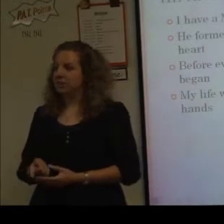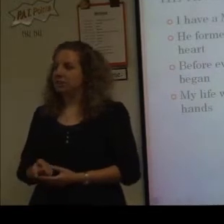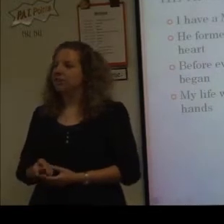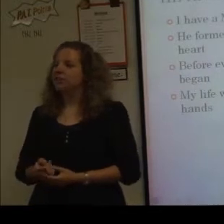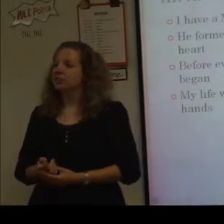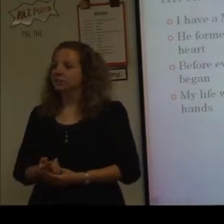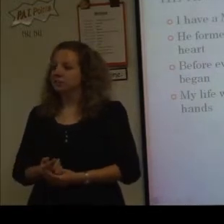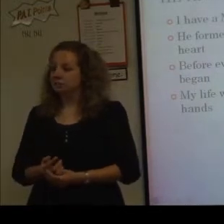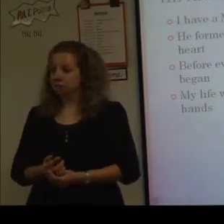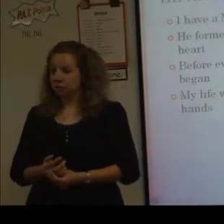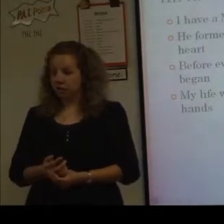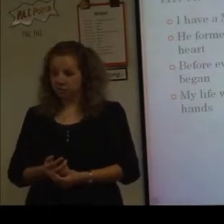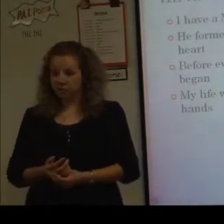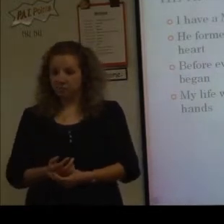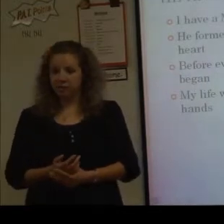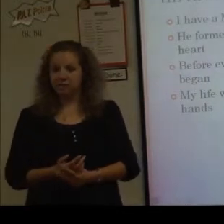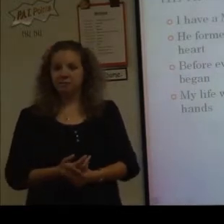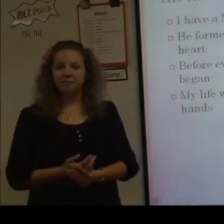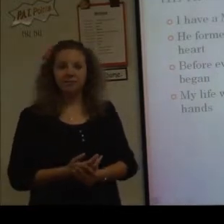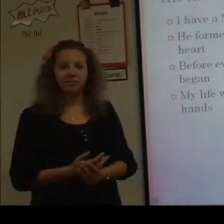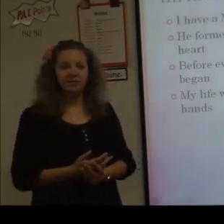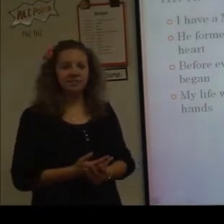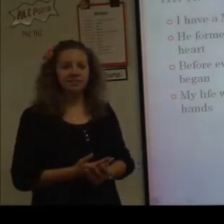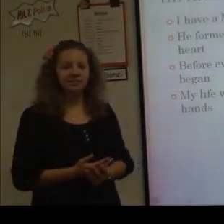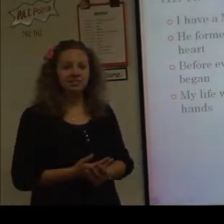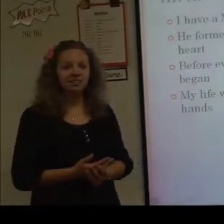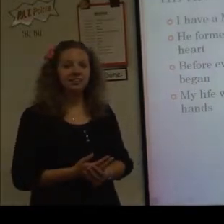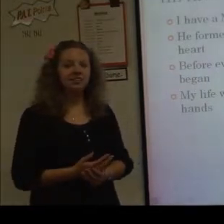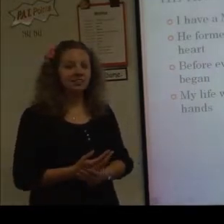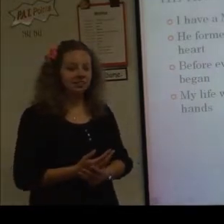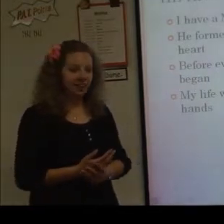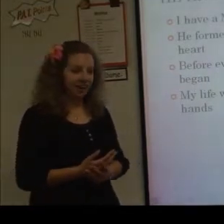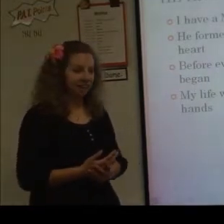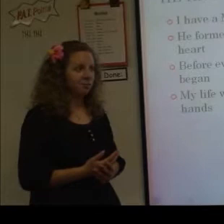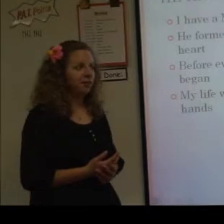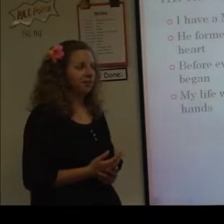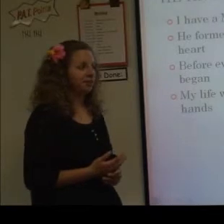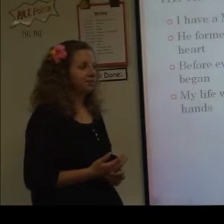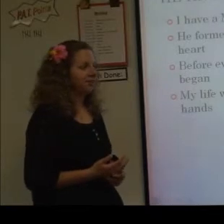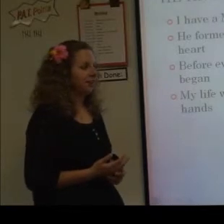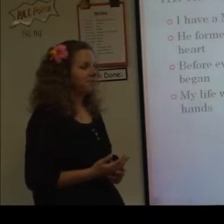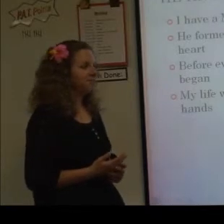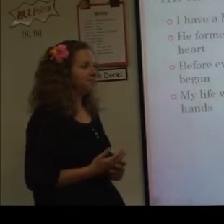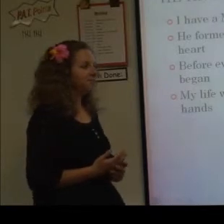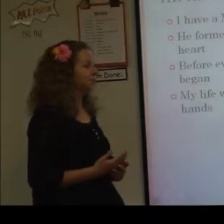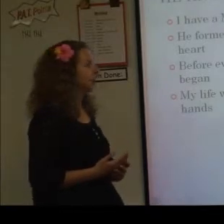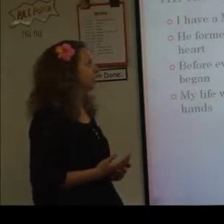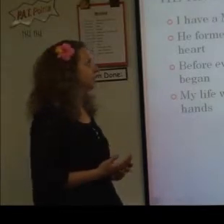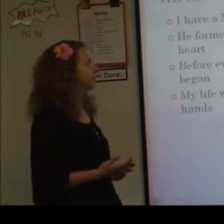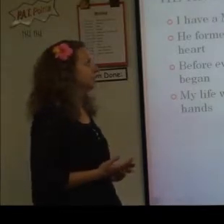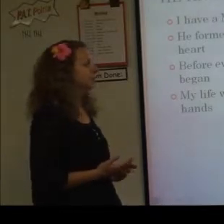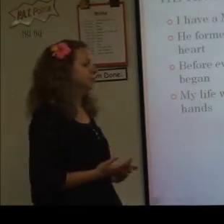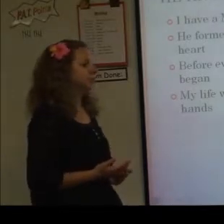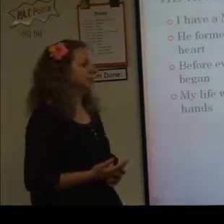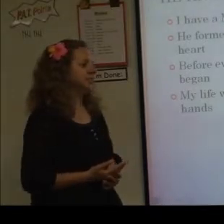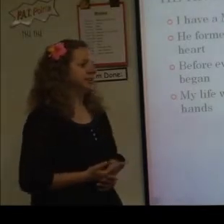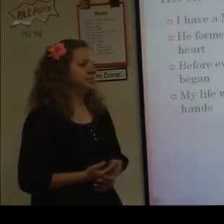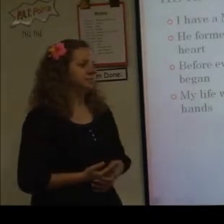said, so God made me. Anything else? Have a maker. Okay. Is there any other way that you would translate it?